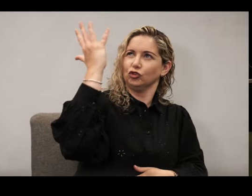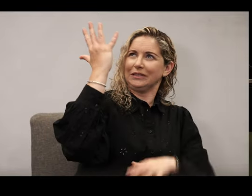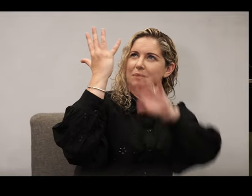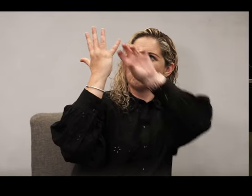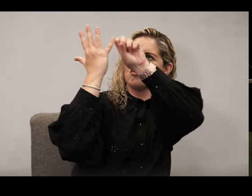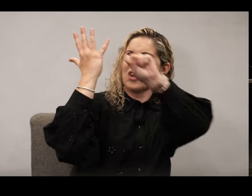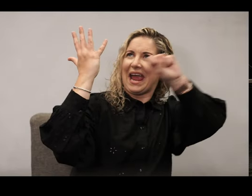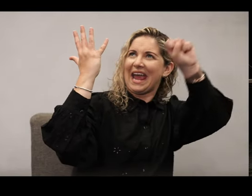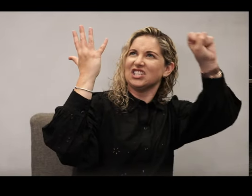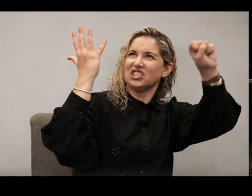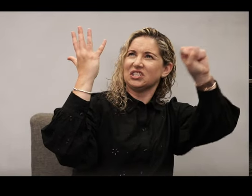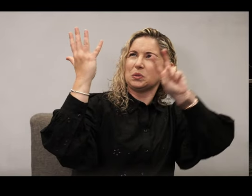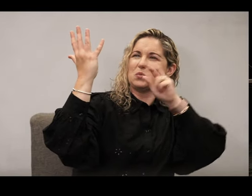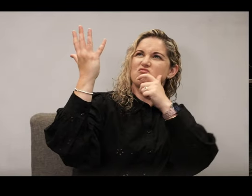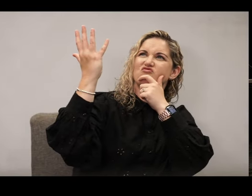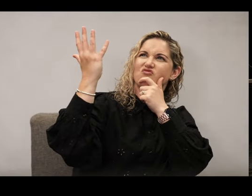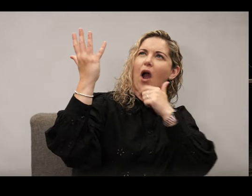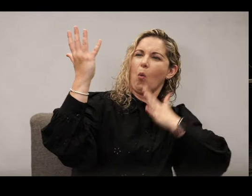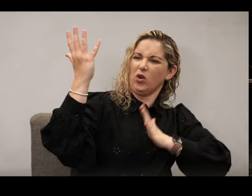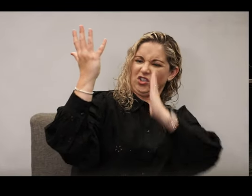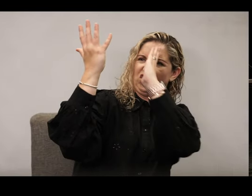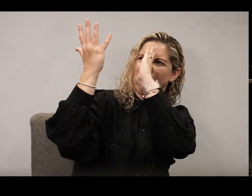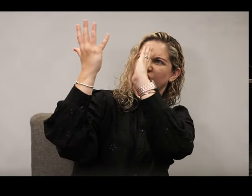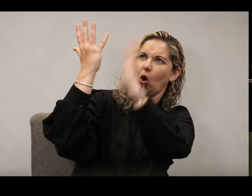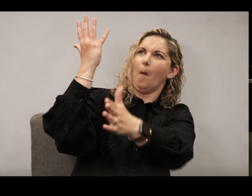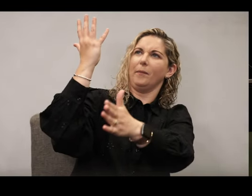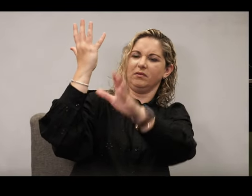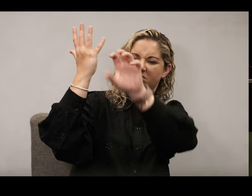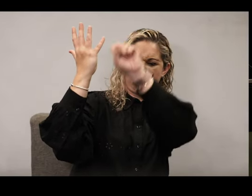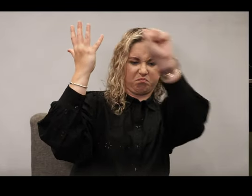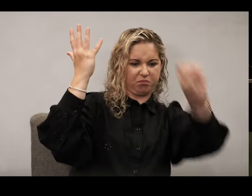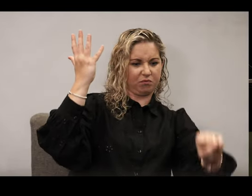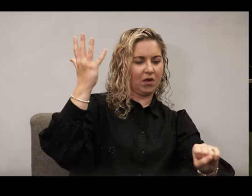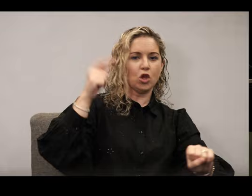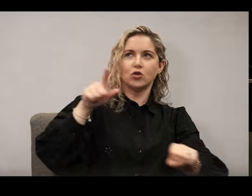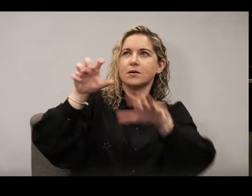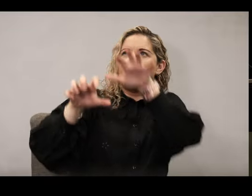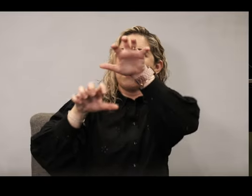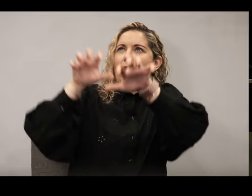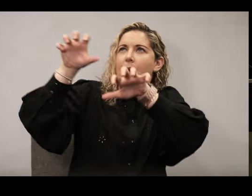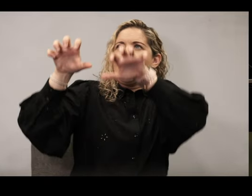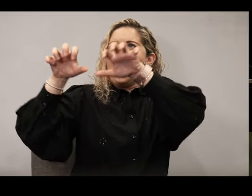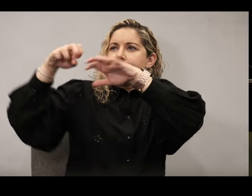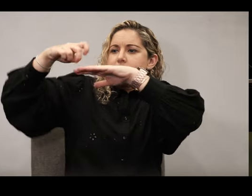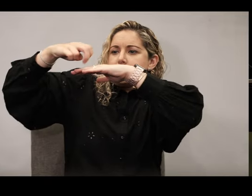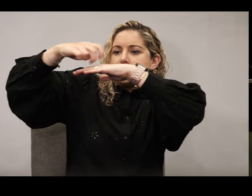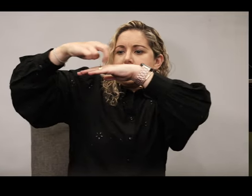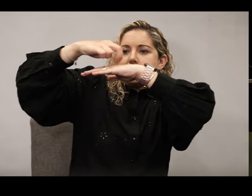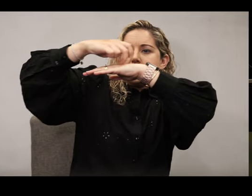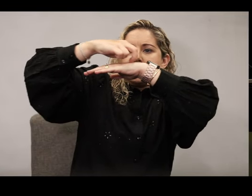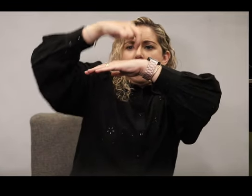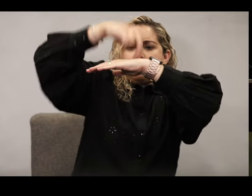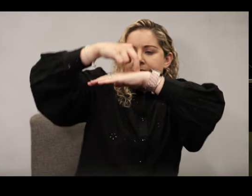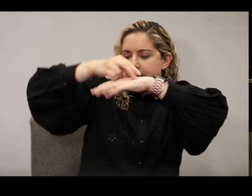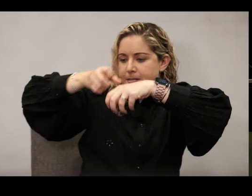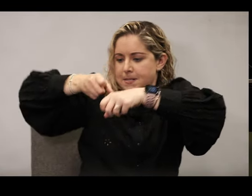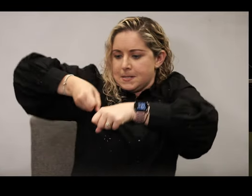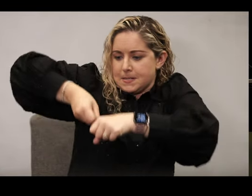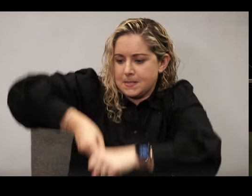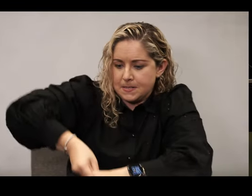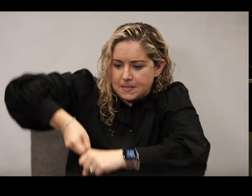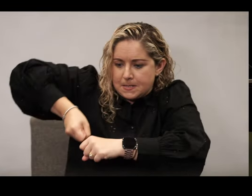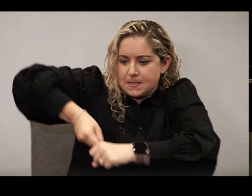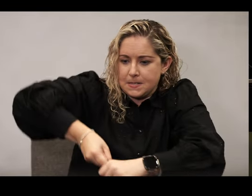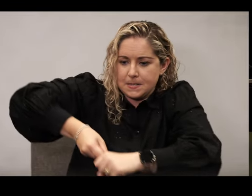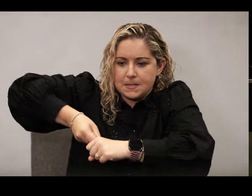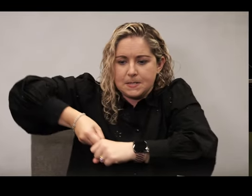chainsawing, trying to cut this huge branch, trying to cut it down, only to work out that you're standing on the branch that you're cutting off?